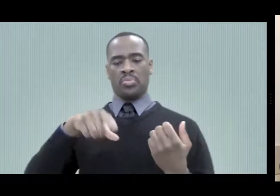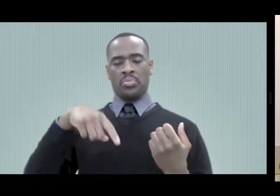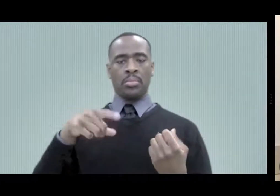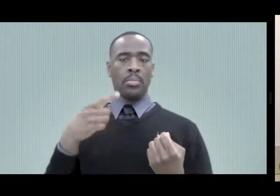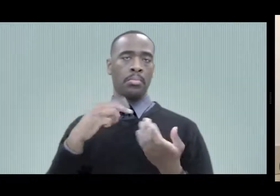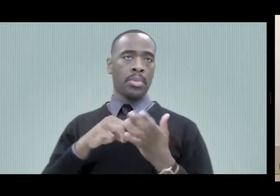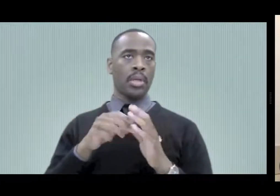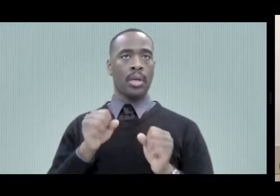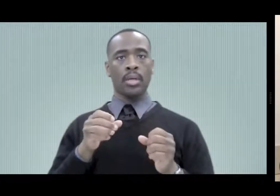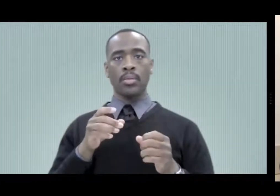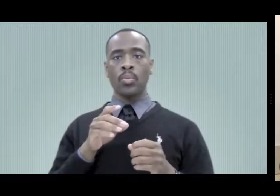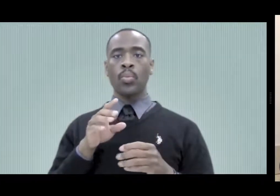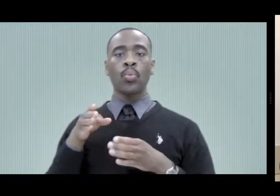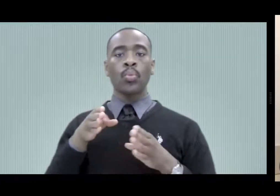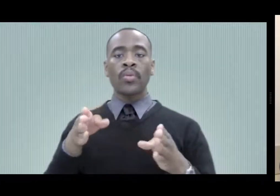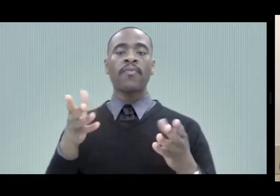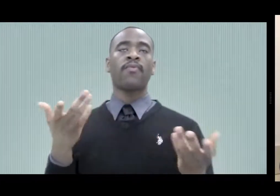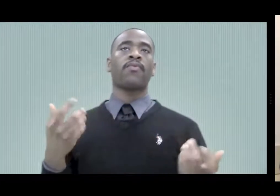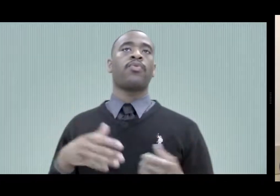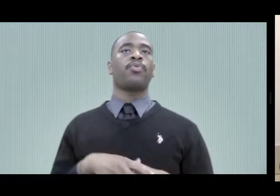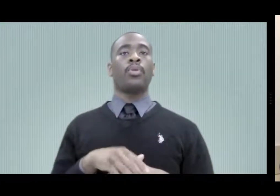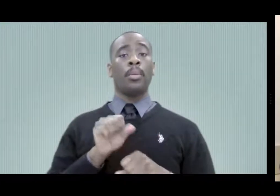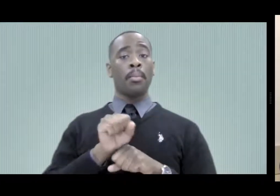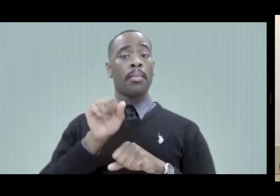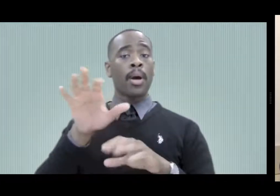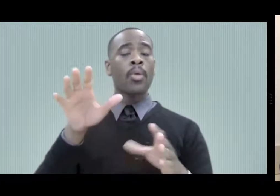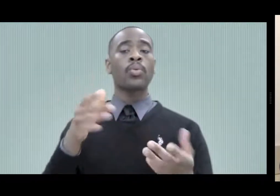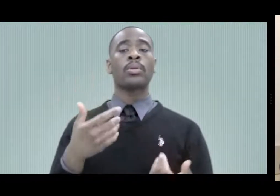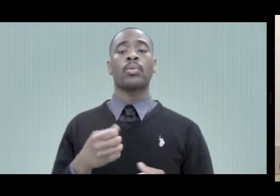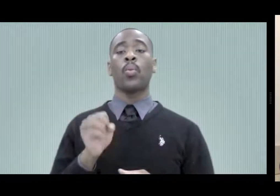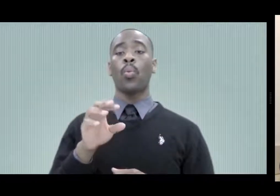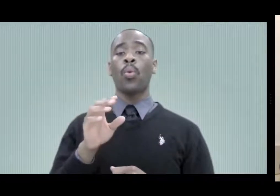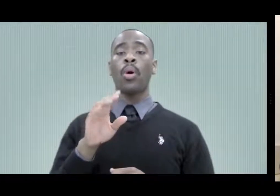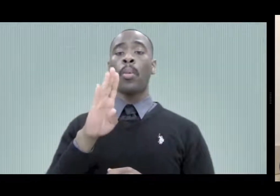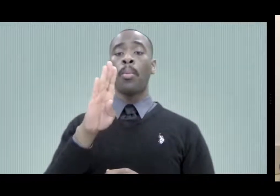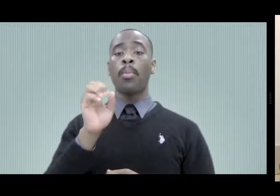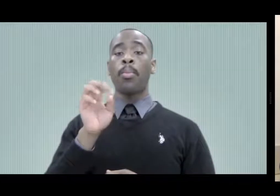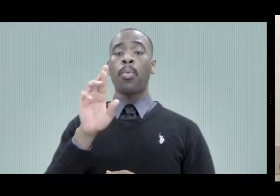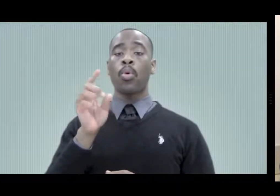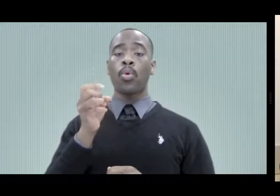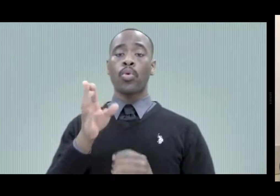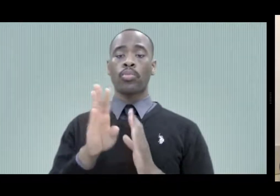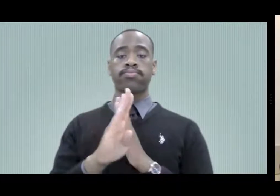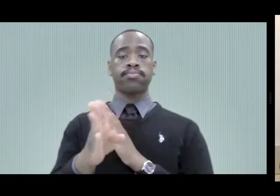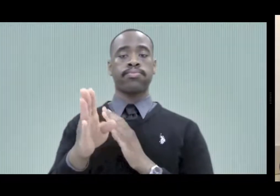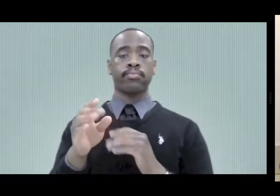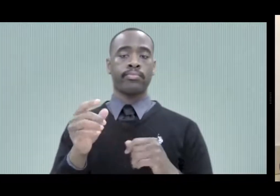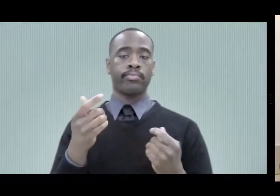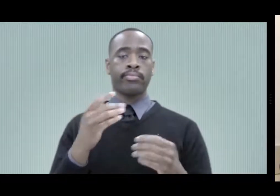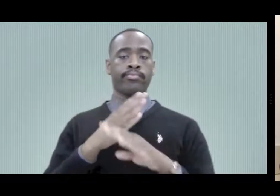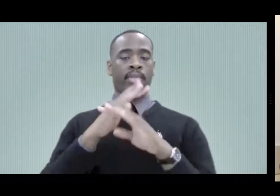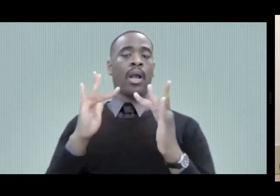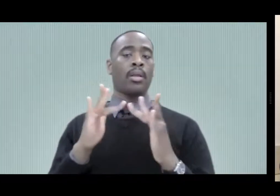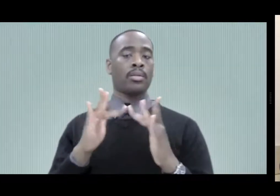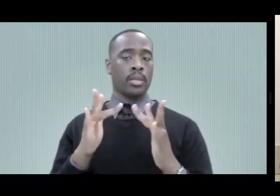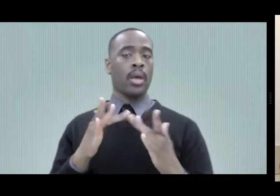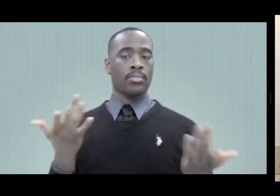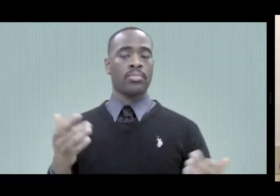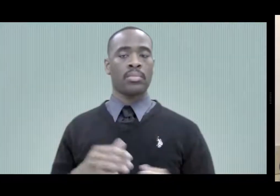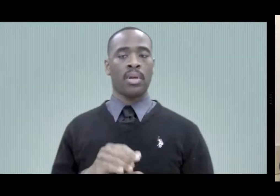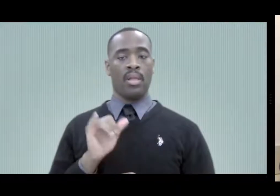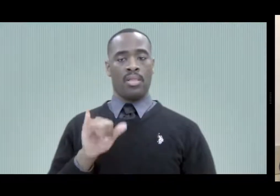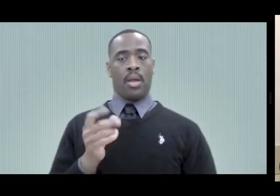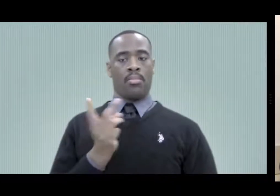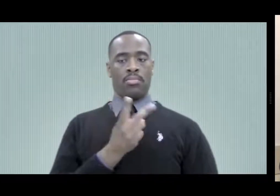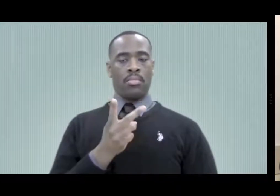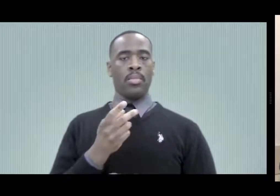may not have contact with one another because there's a river in between or a border that